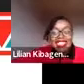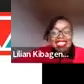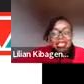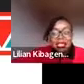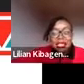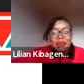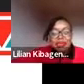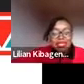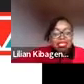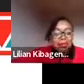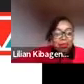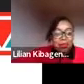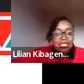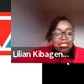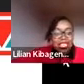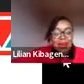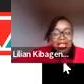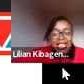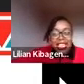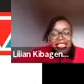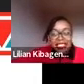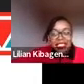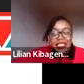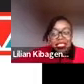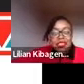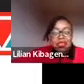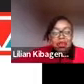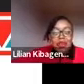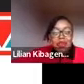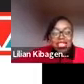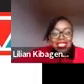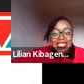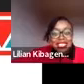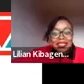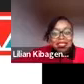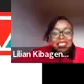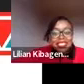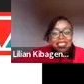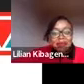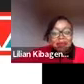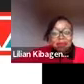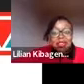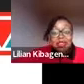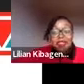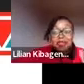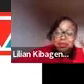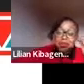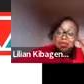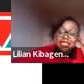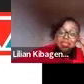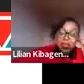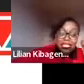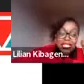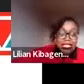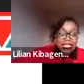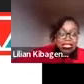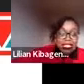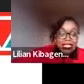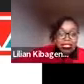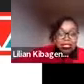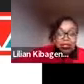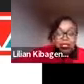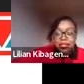we can keep on supporting our learners. So our first category is the primary school